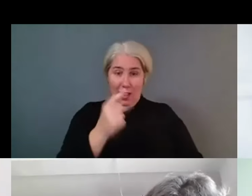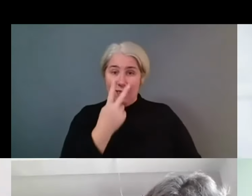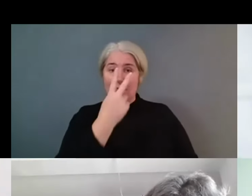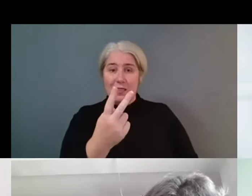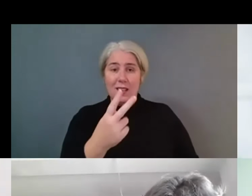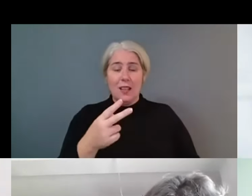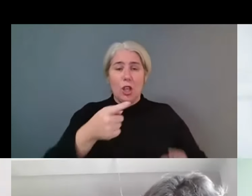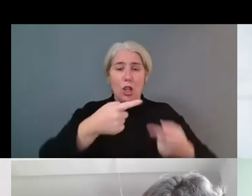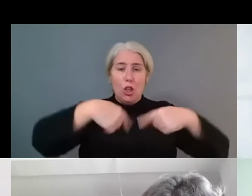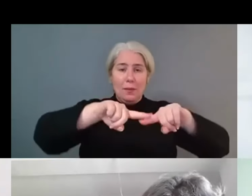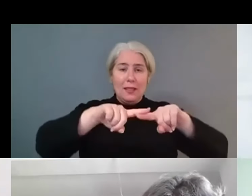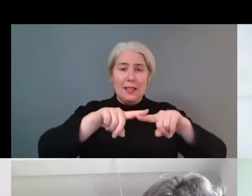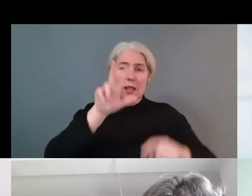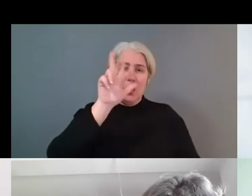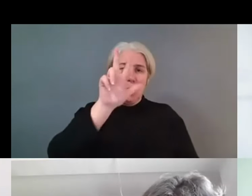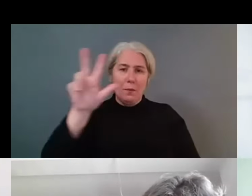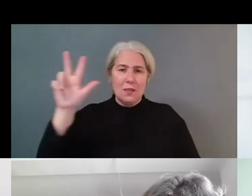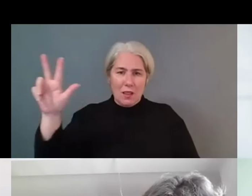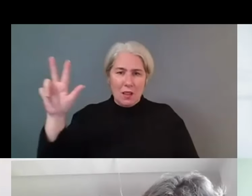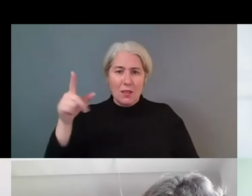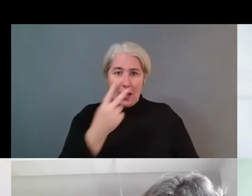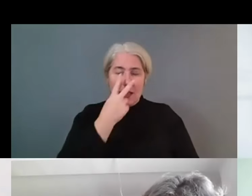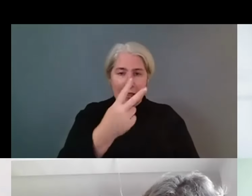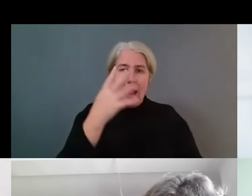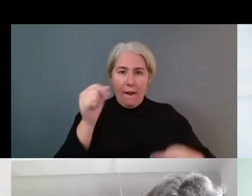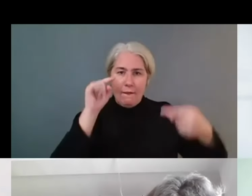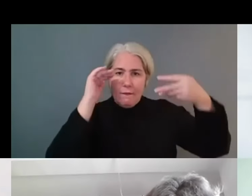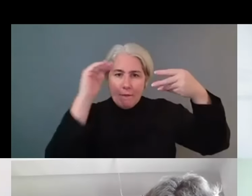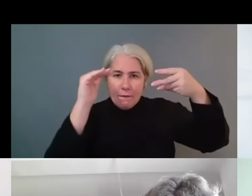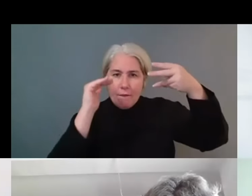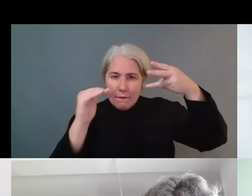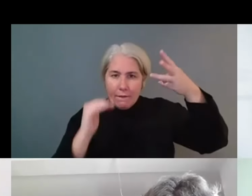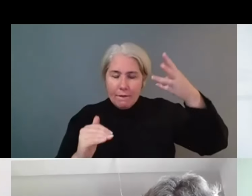committee's webpage, and you may check the dates, and the